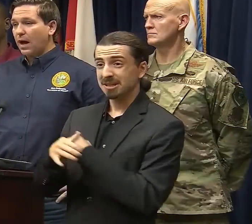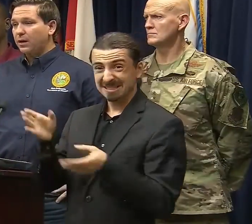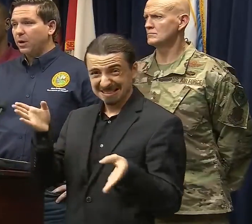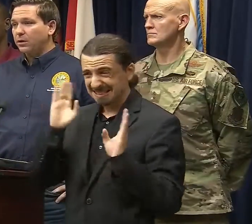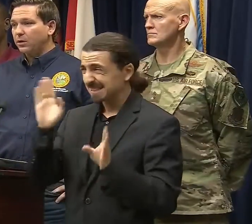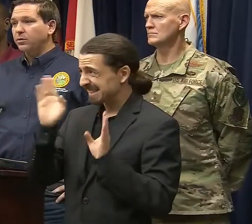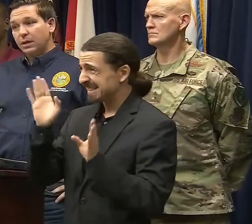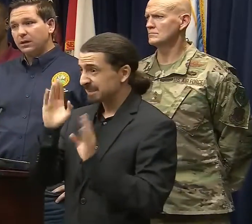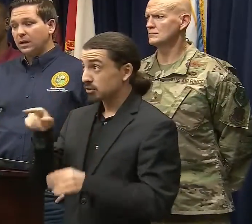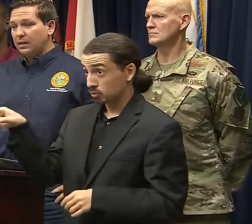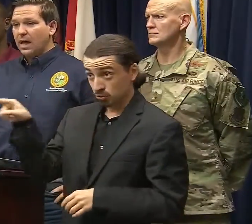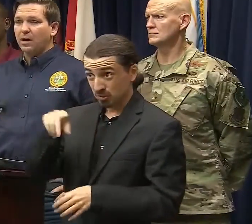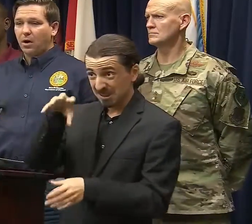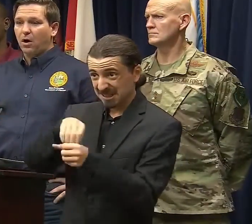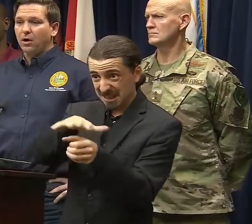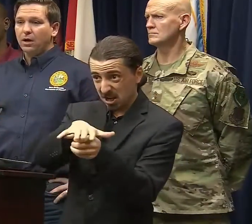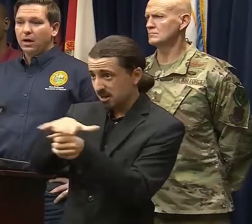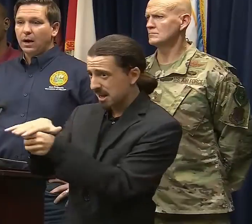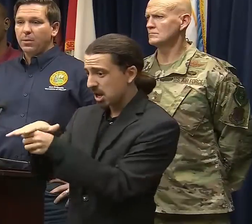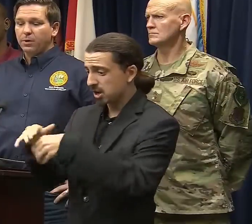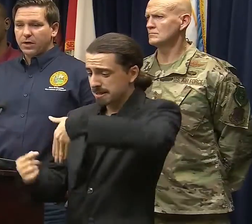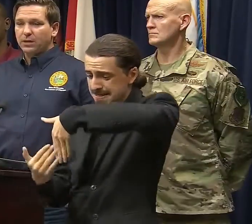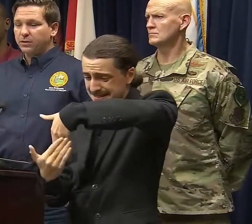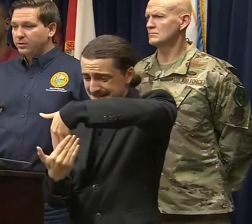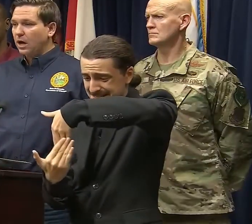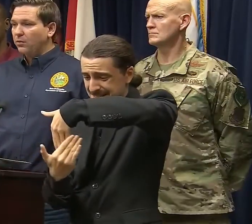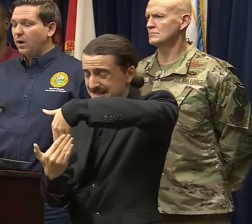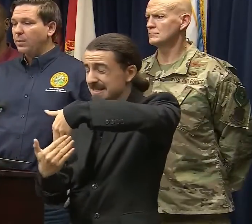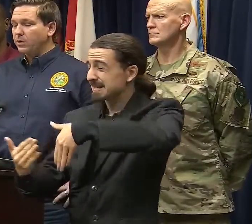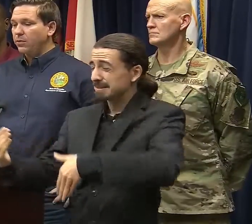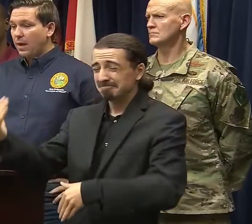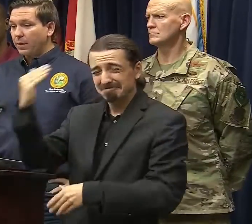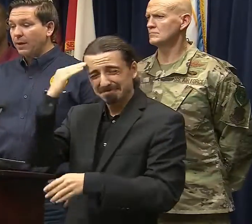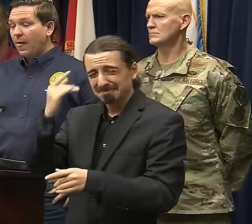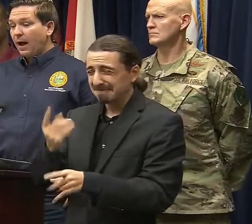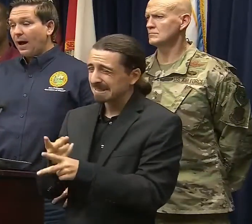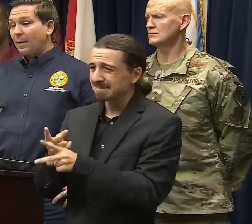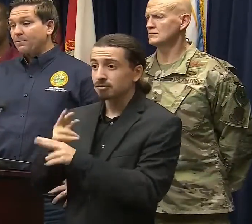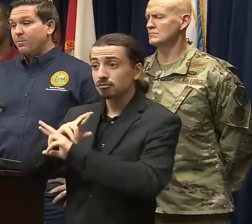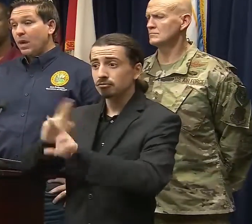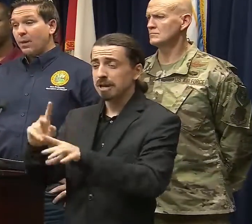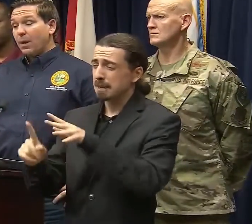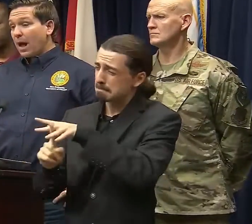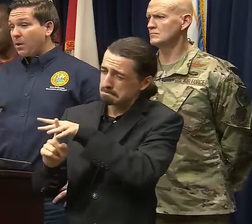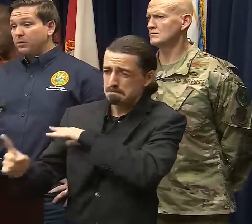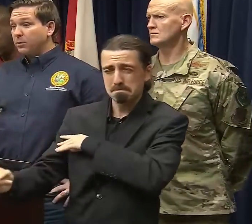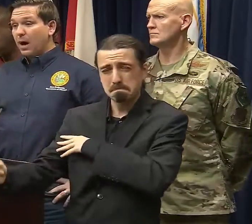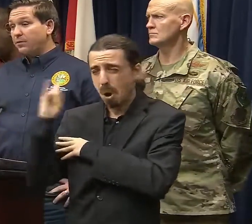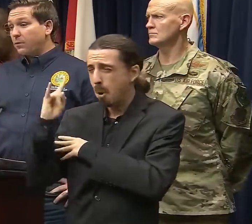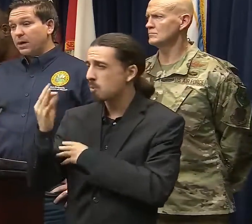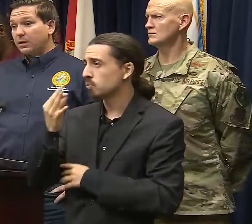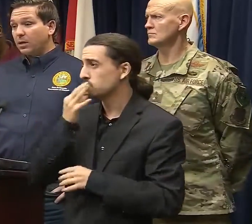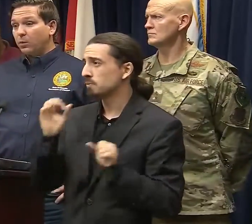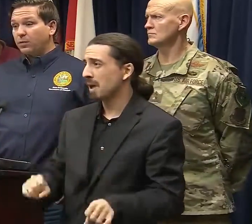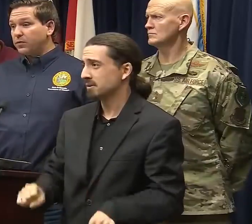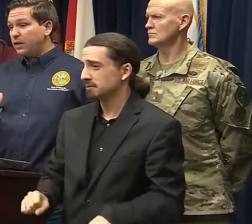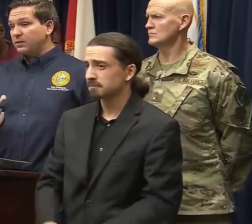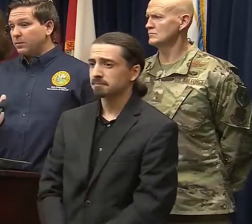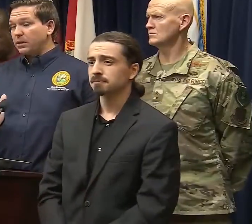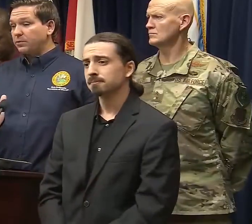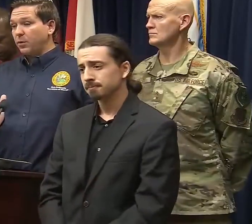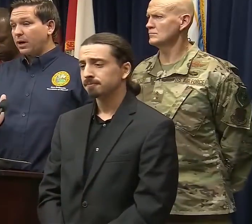told to evacuate, you need to heed that call and protect yourself and your family. But I am also mindful.